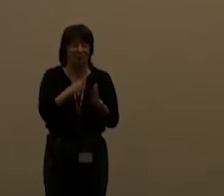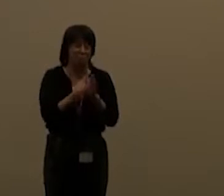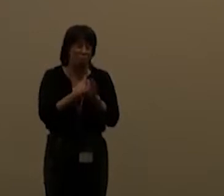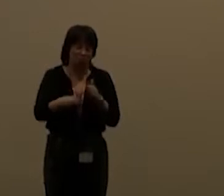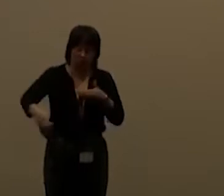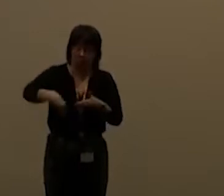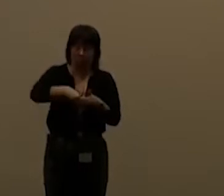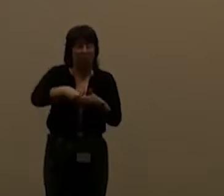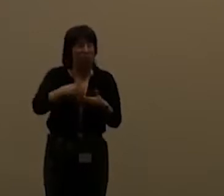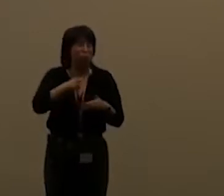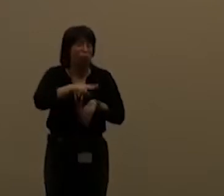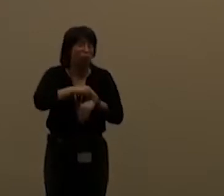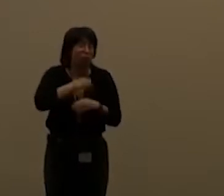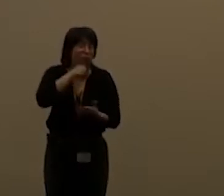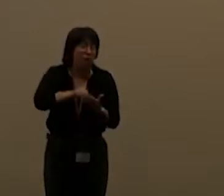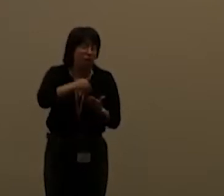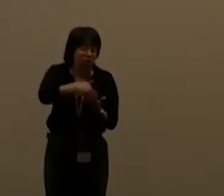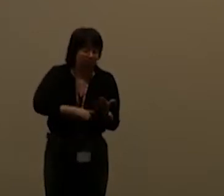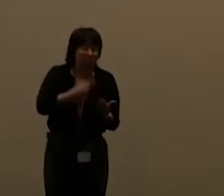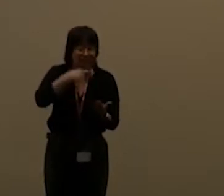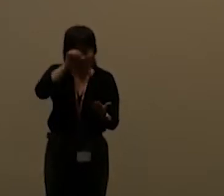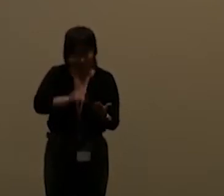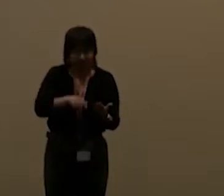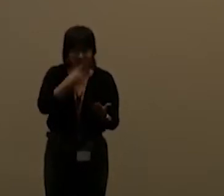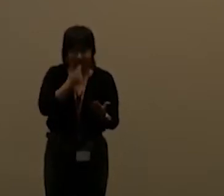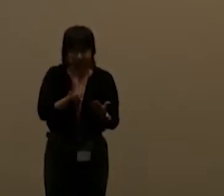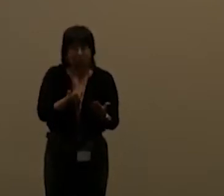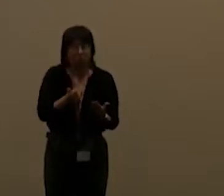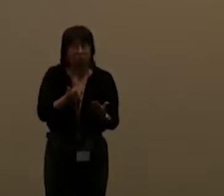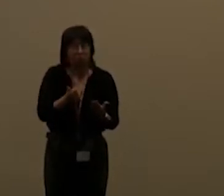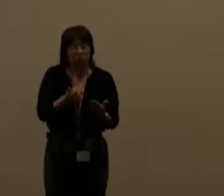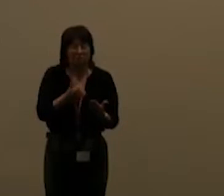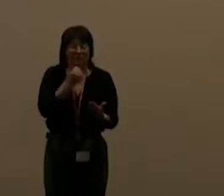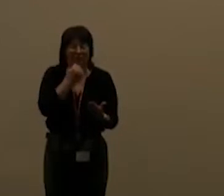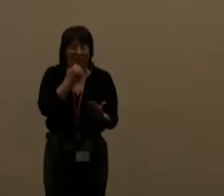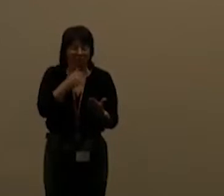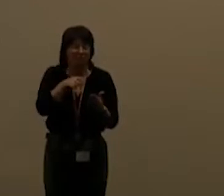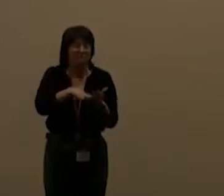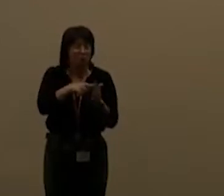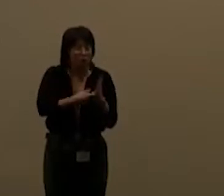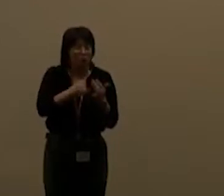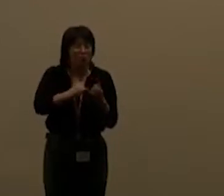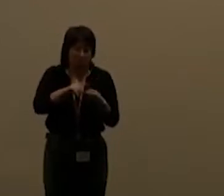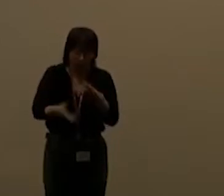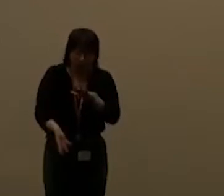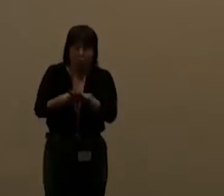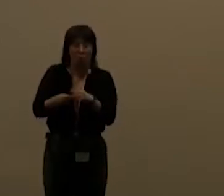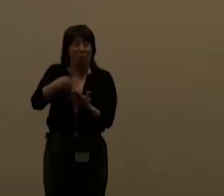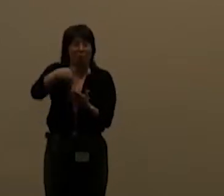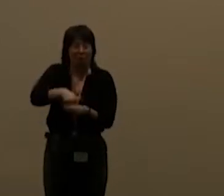a doctor's note or something like that, we can select yes on here, and it will use Dataverse capabilities to be able to upload files